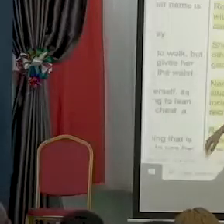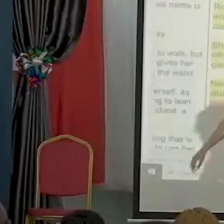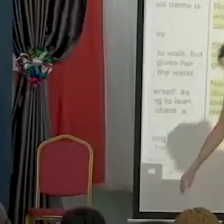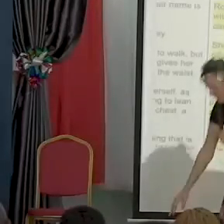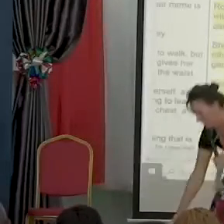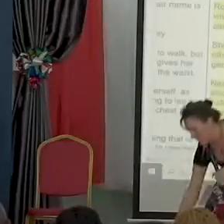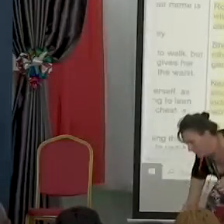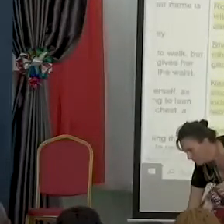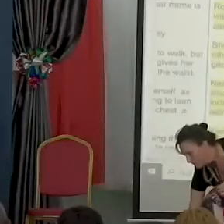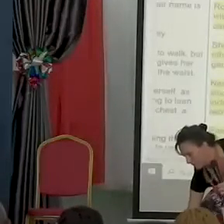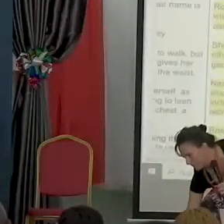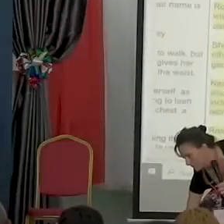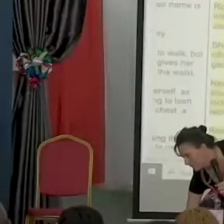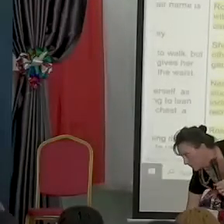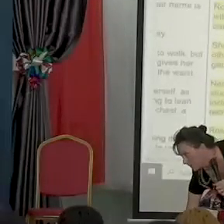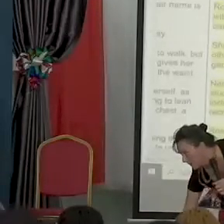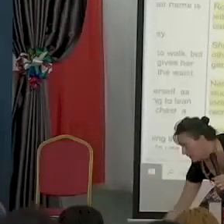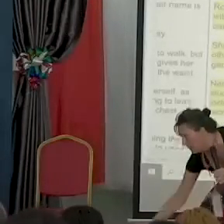sir.